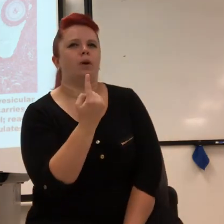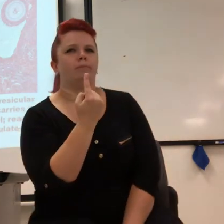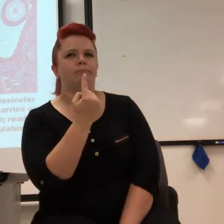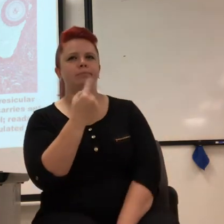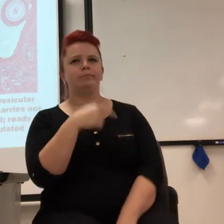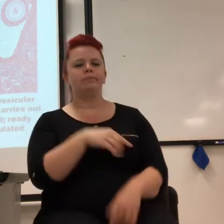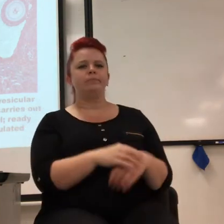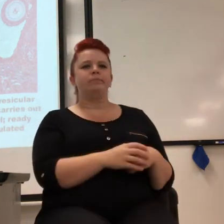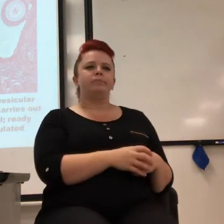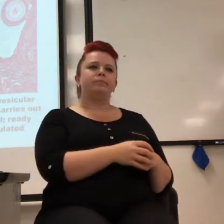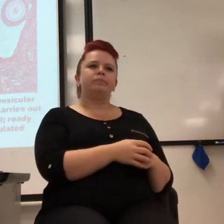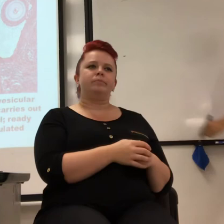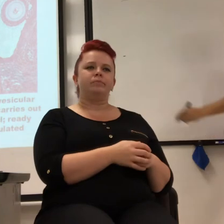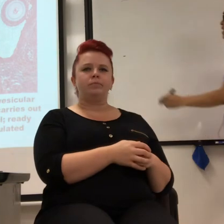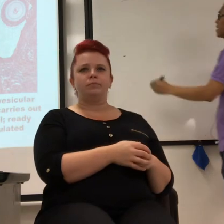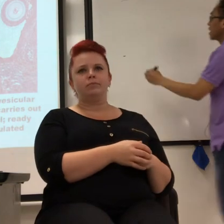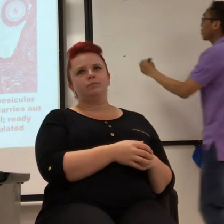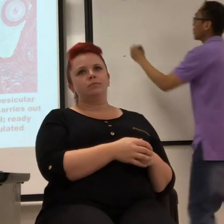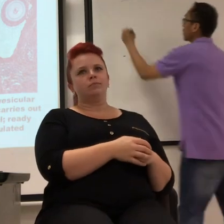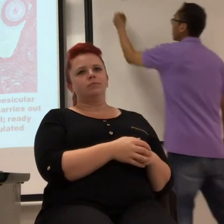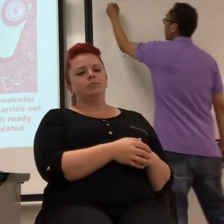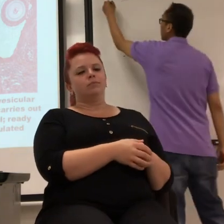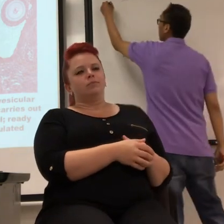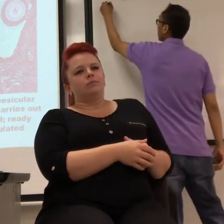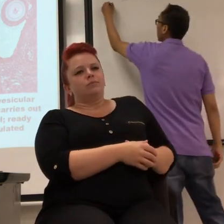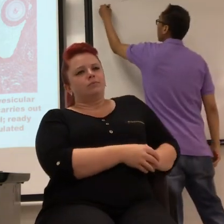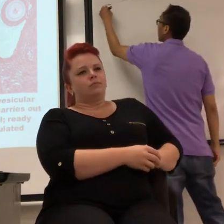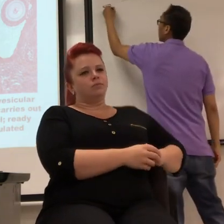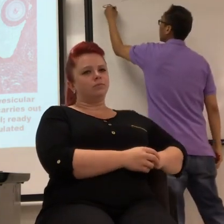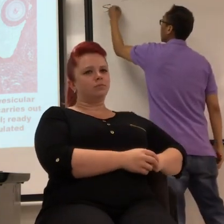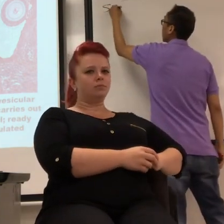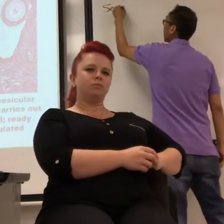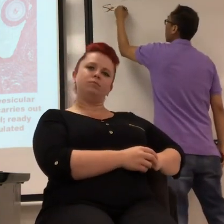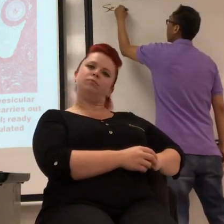one. And it has a secondary